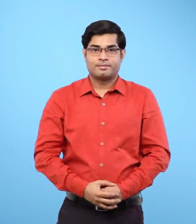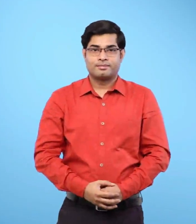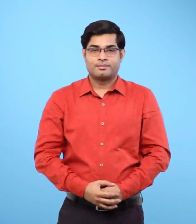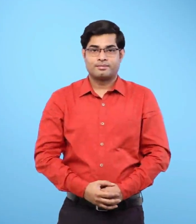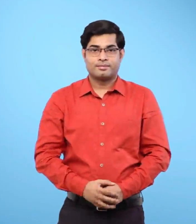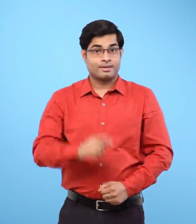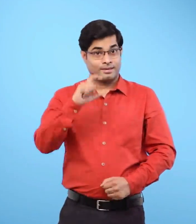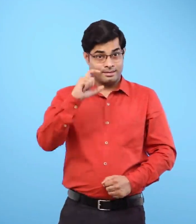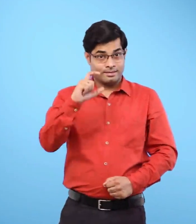C.